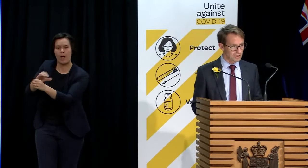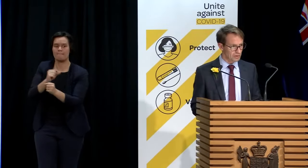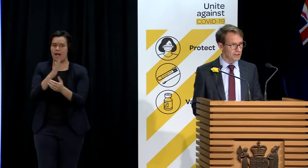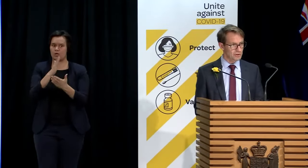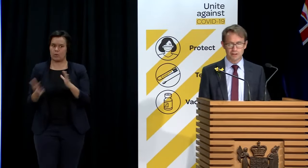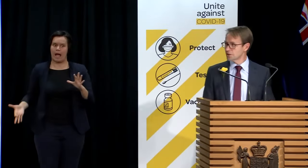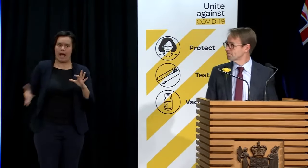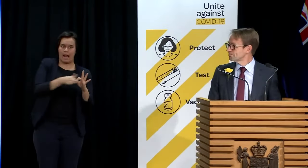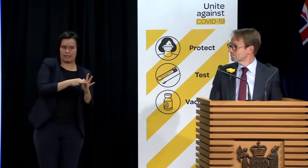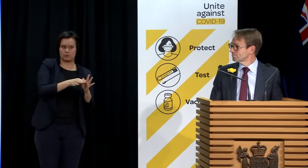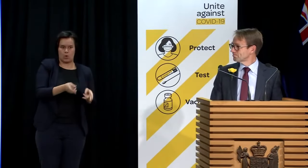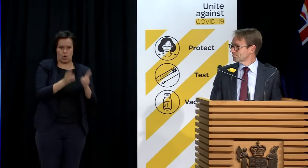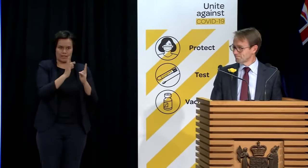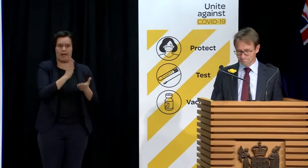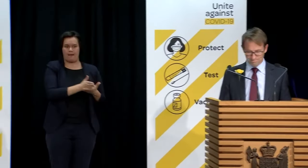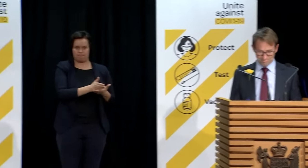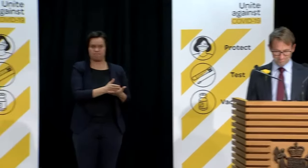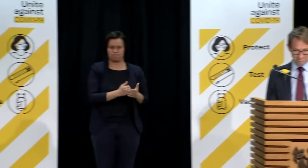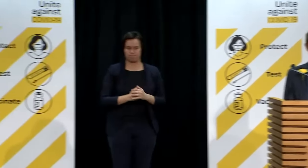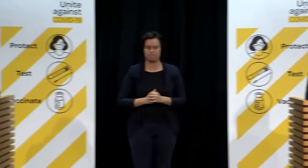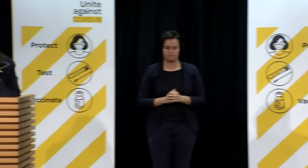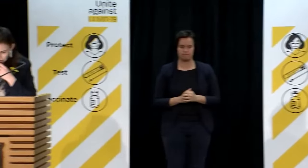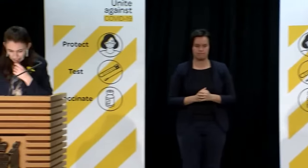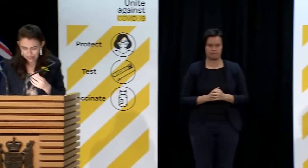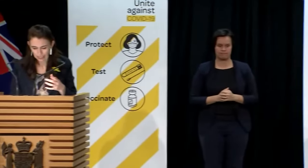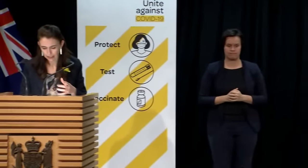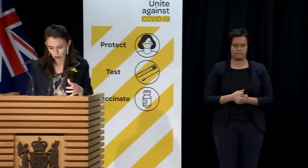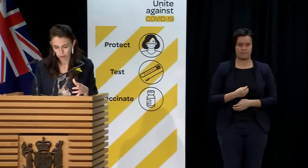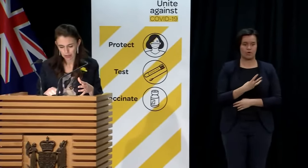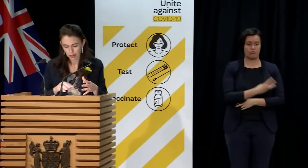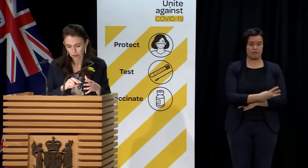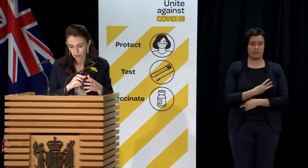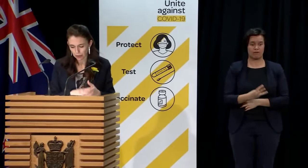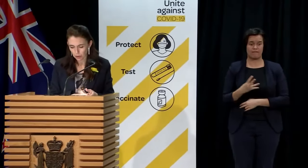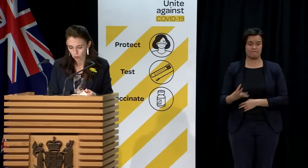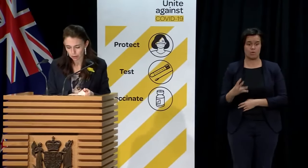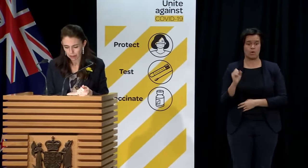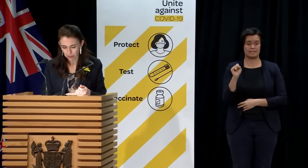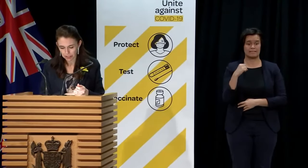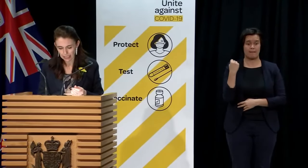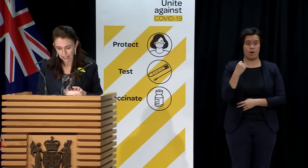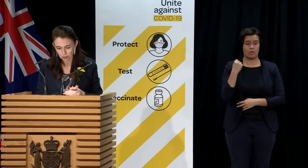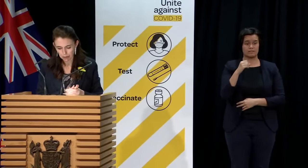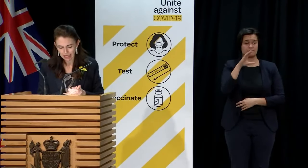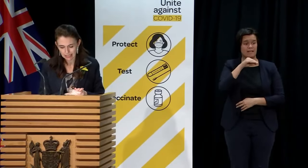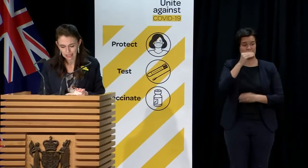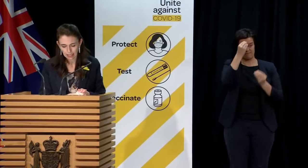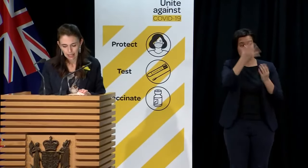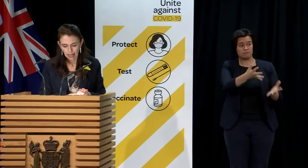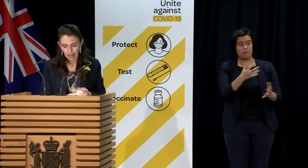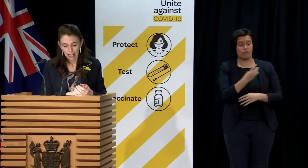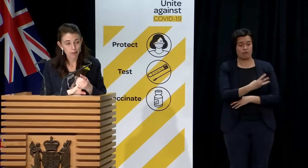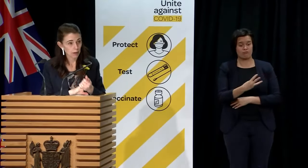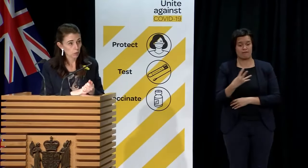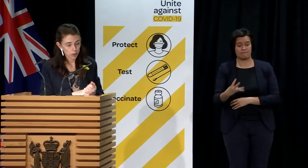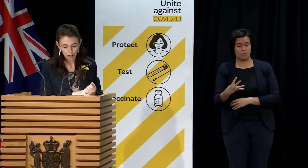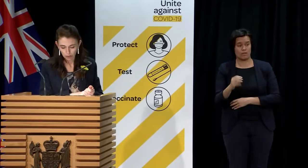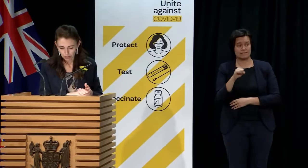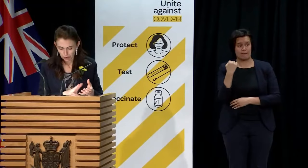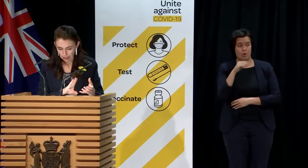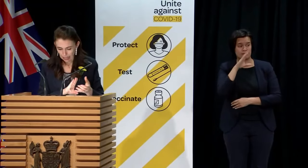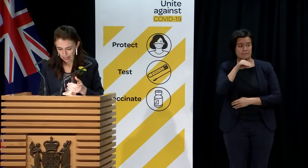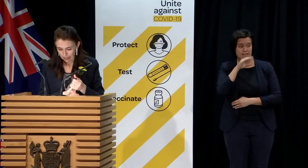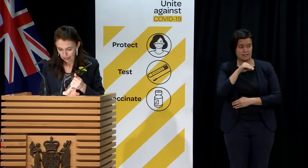1,600. I'll just, while I can, double back to the question on vaccinating the homeless. So the 3 Auckland Metro DHBs have been